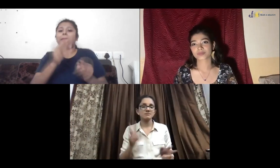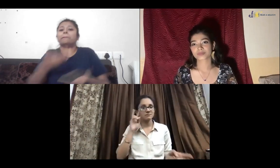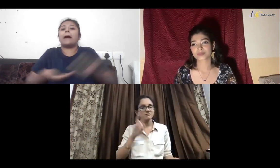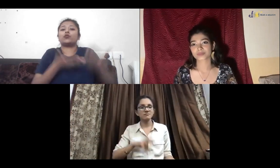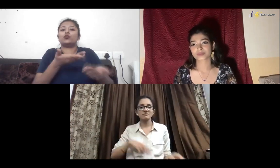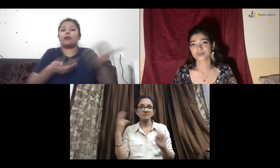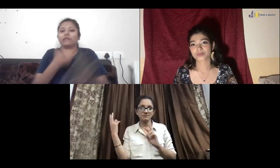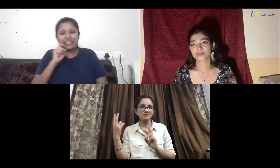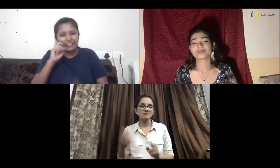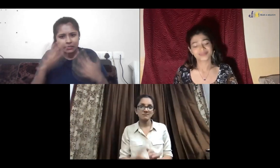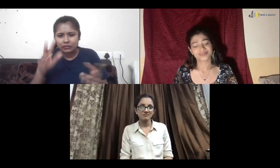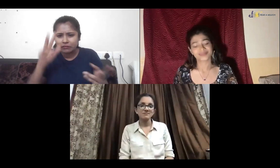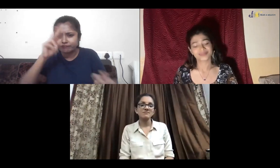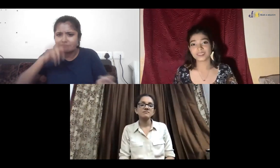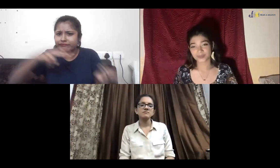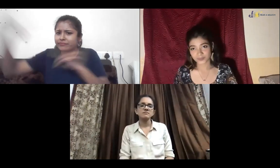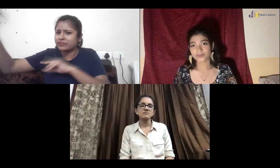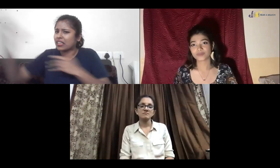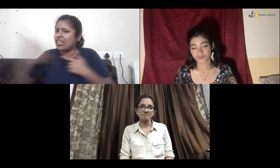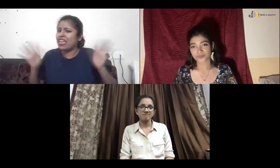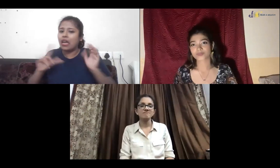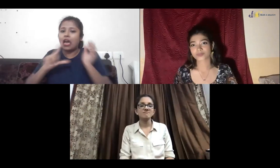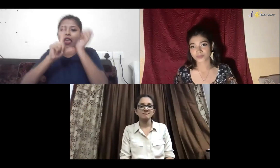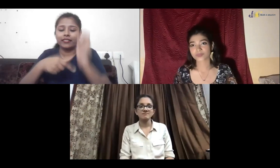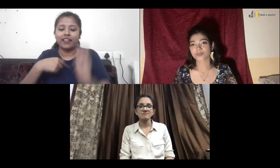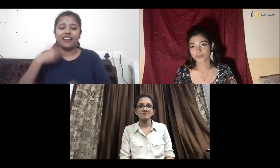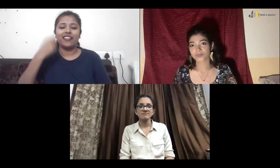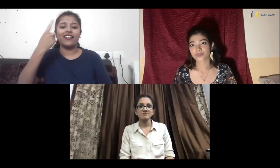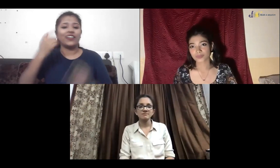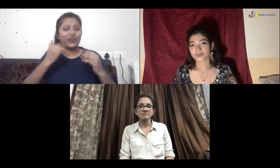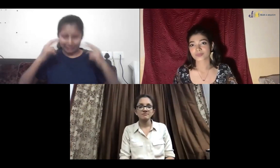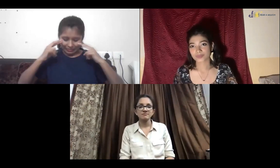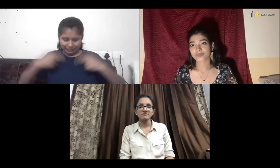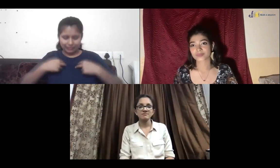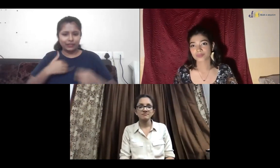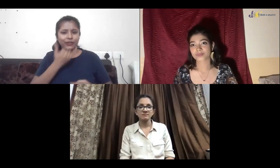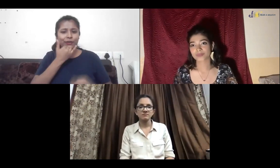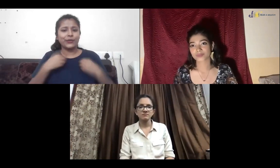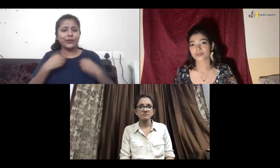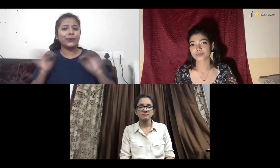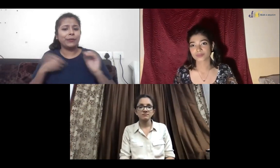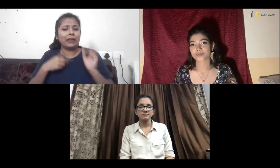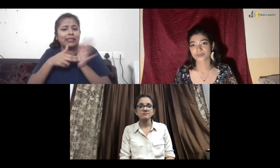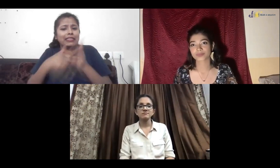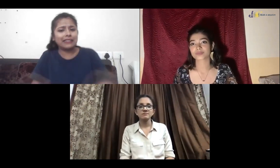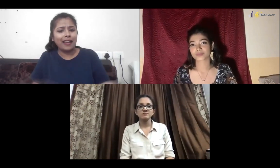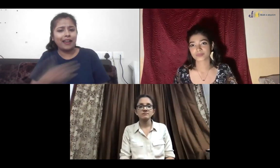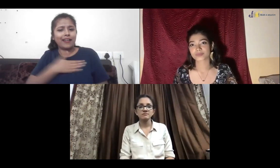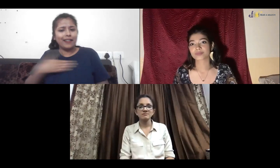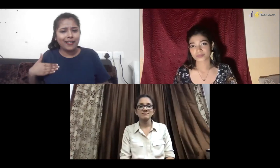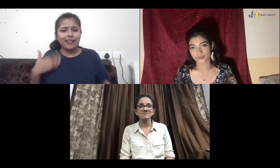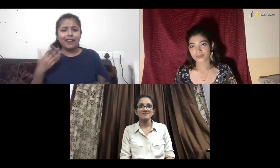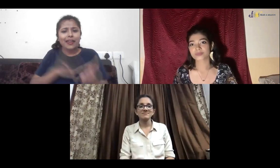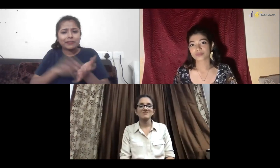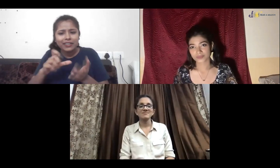is happen. So that's related to the bleeding, baby. So it Yeah. can be like. If you are sexually active, that people would